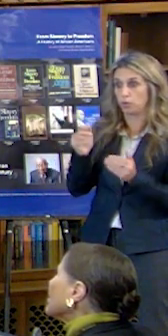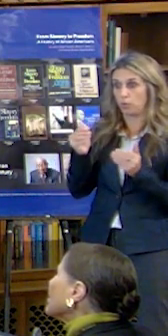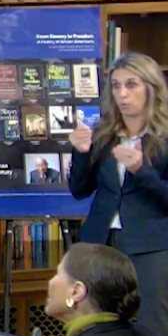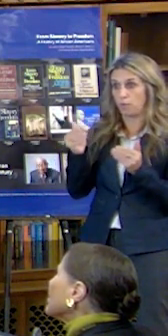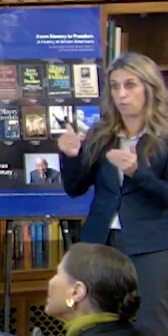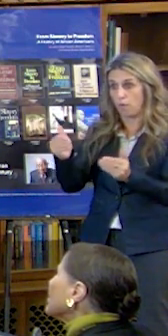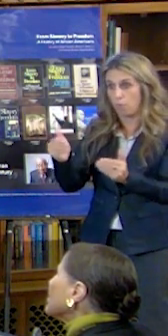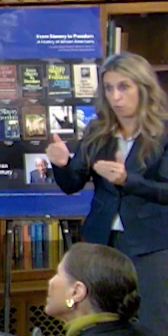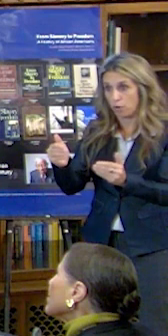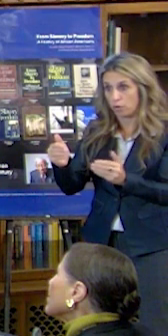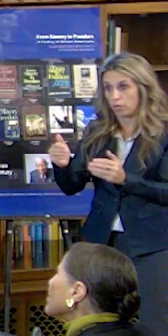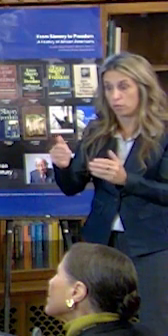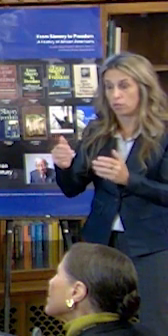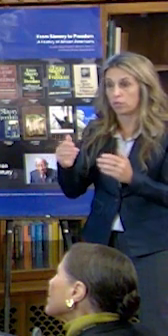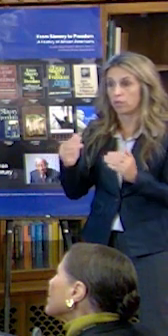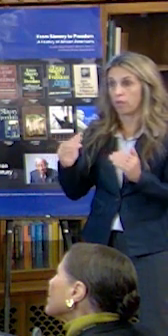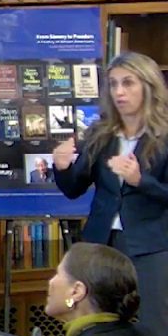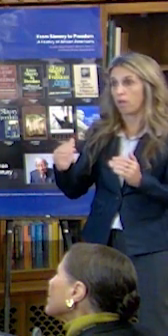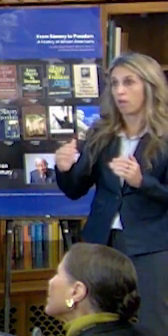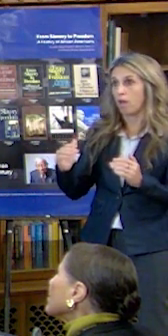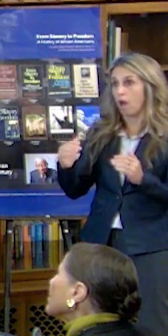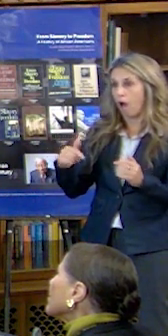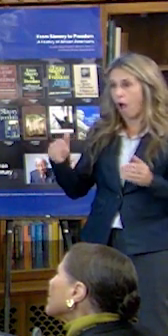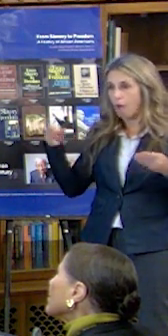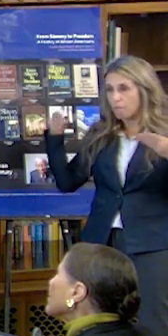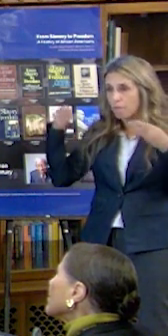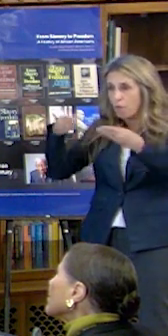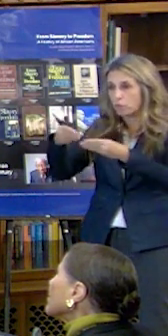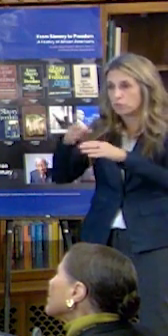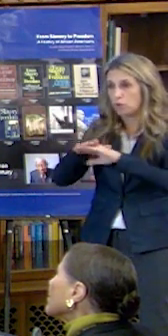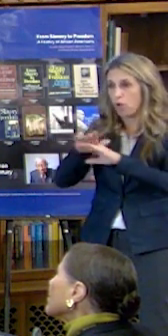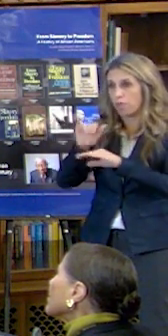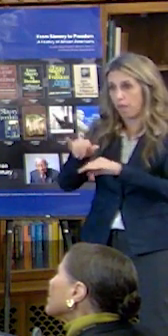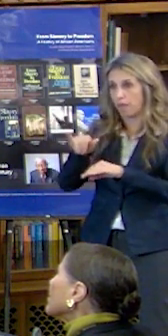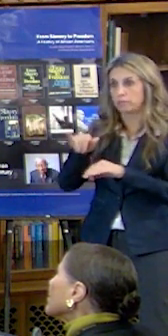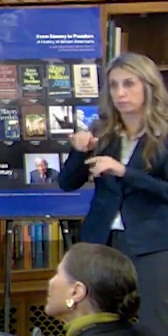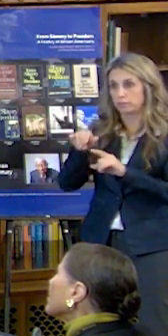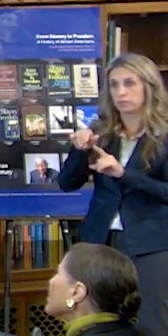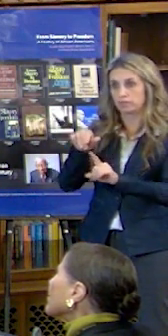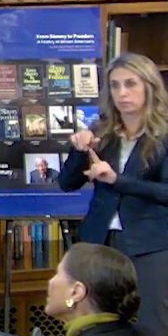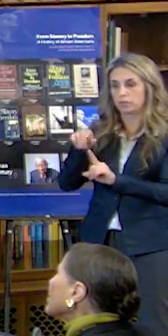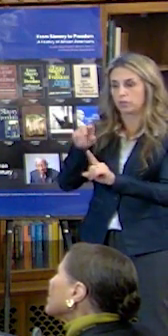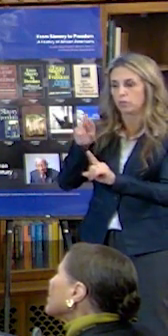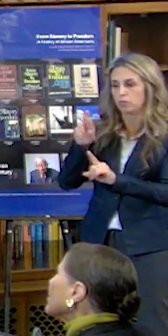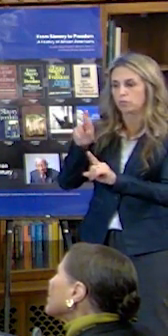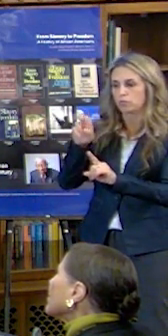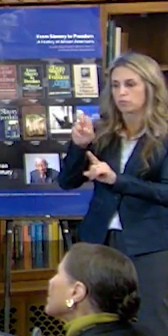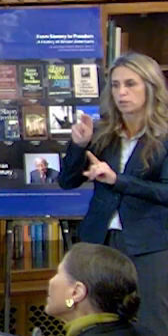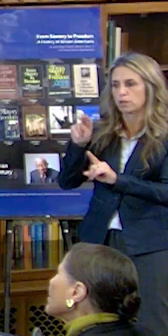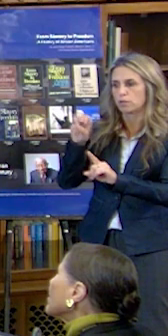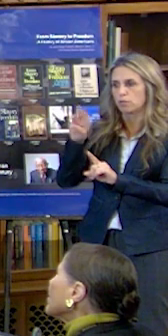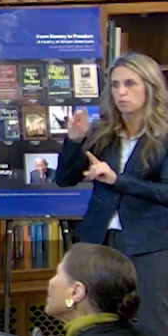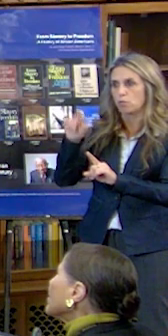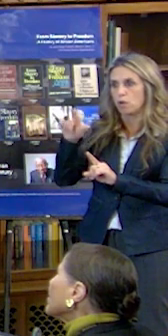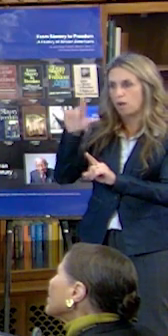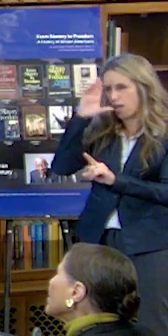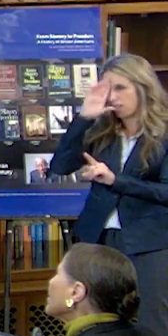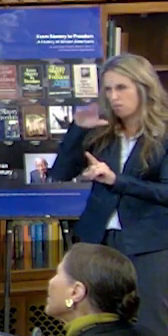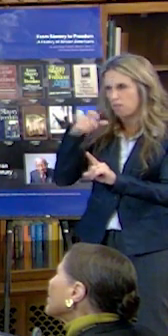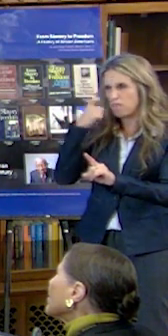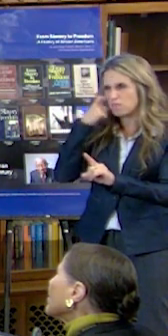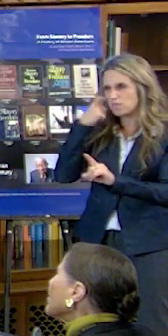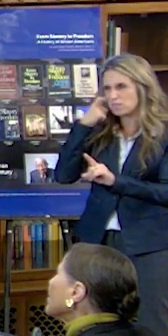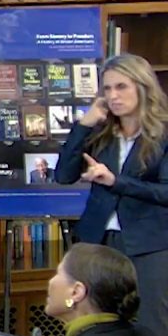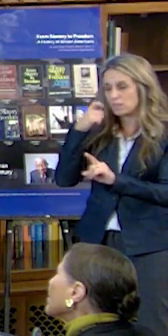reflect on what happened during I maybe the most recent kind of I know controversy was Rel to